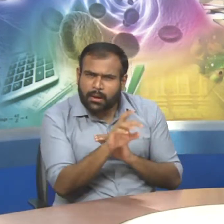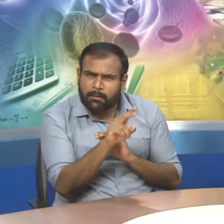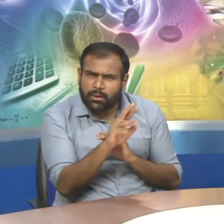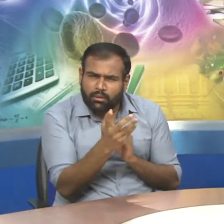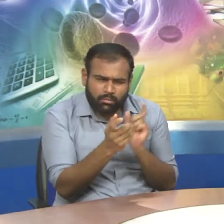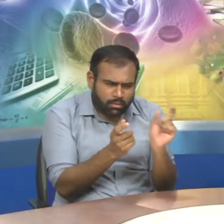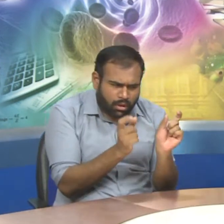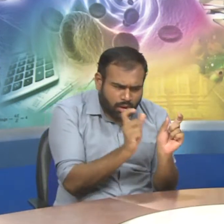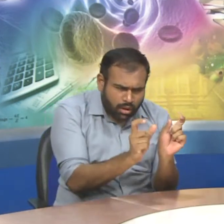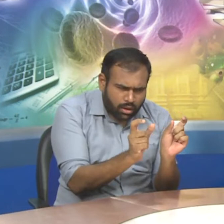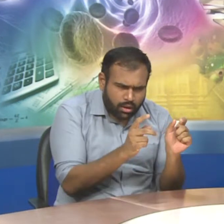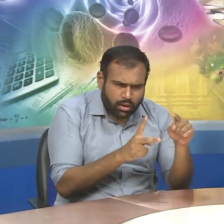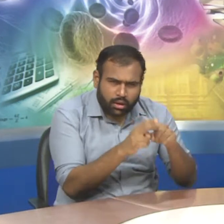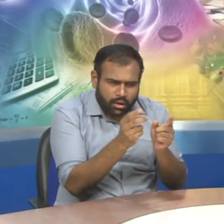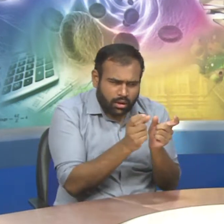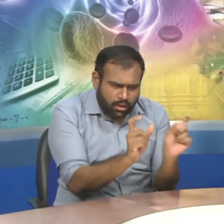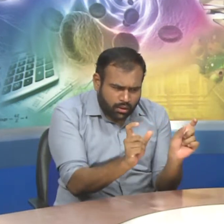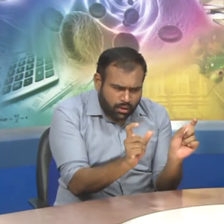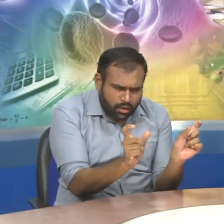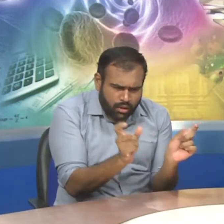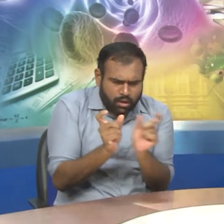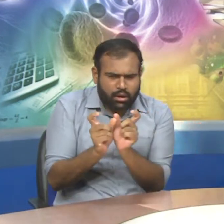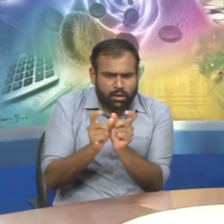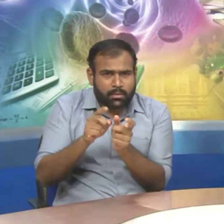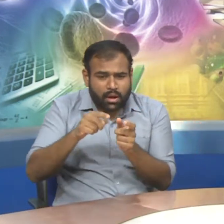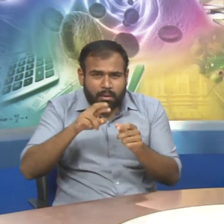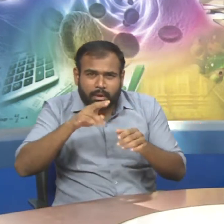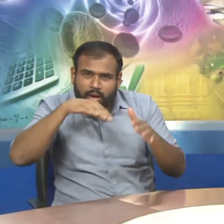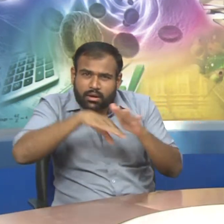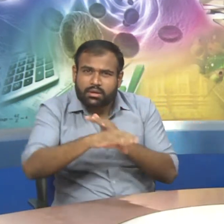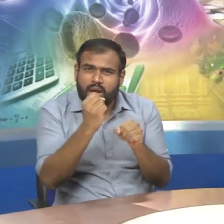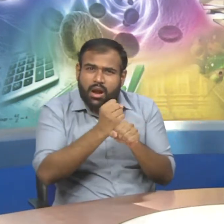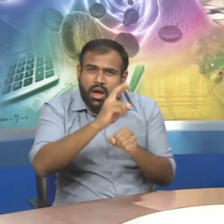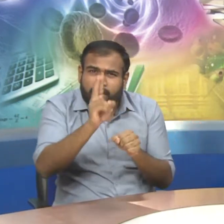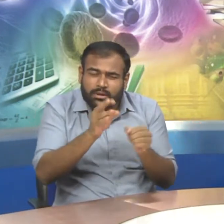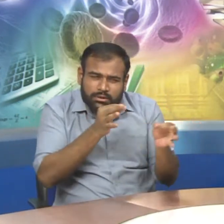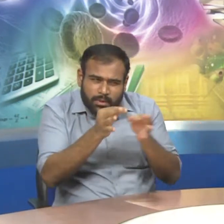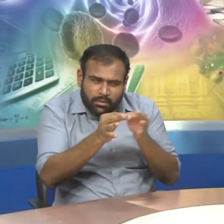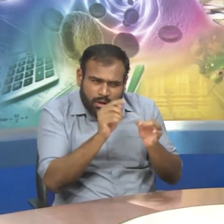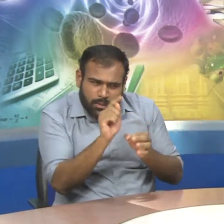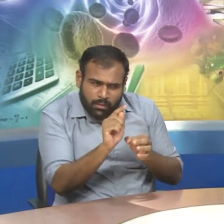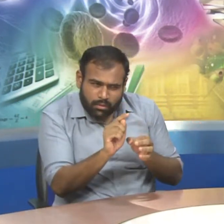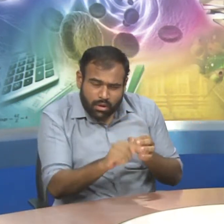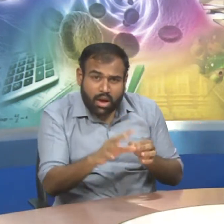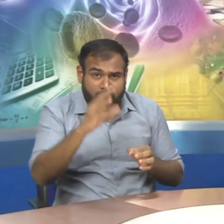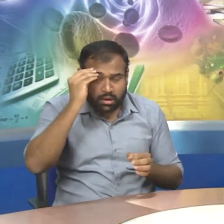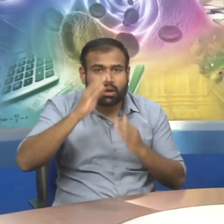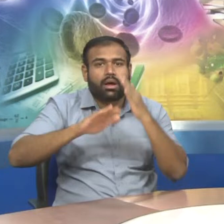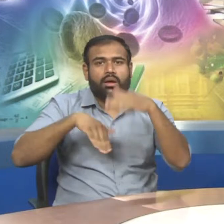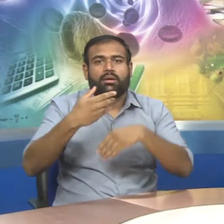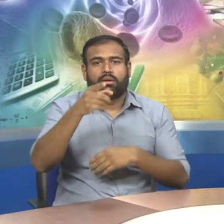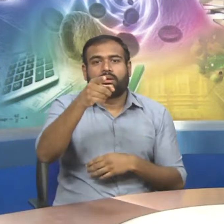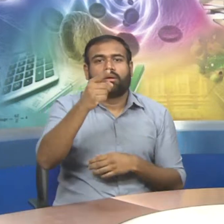the grammar rules are used for creating new word, for explaining new